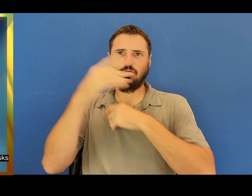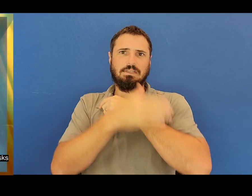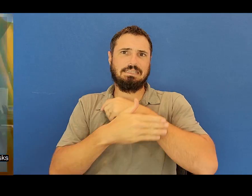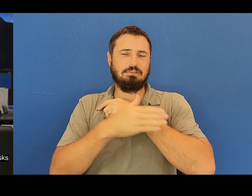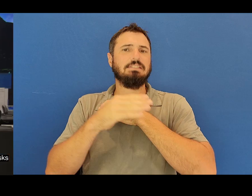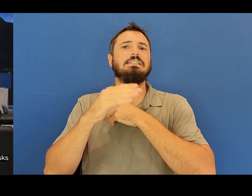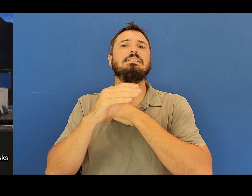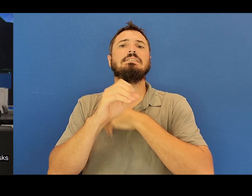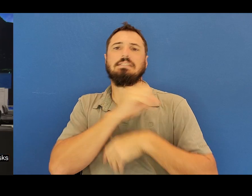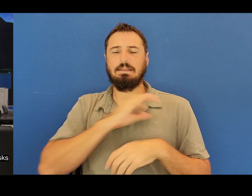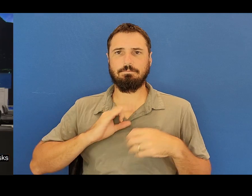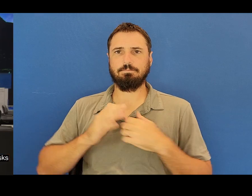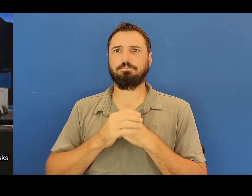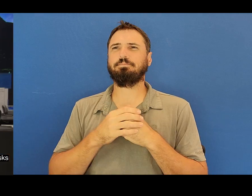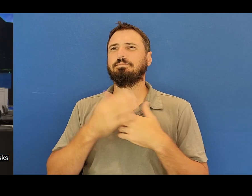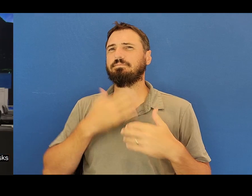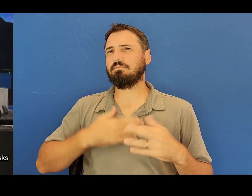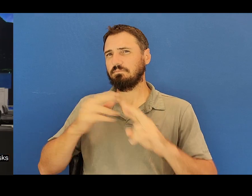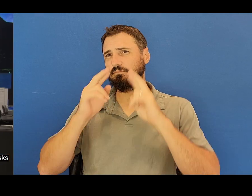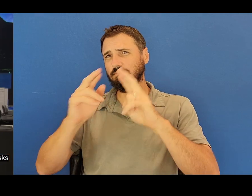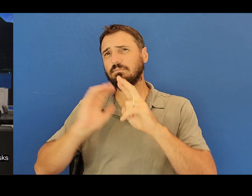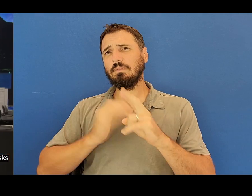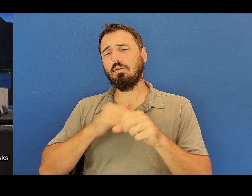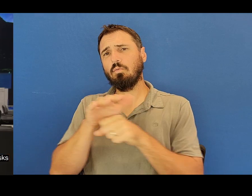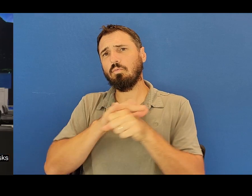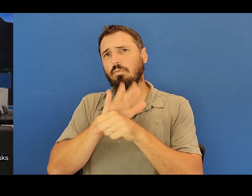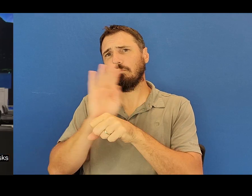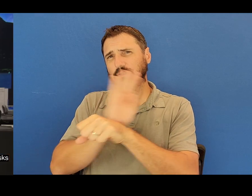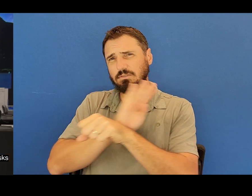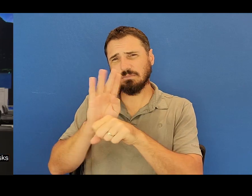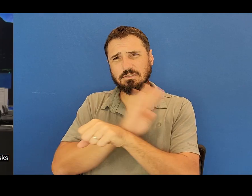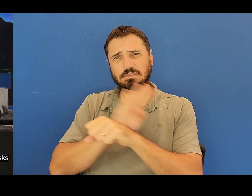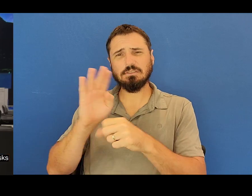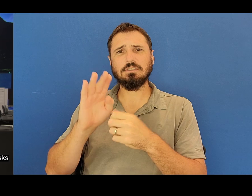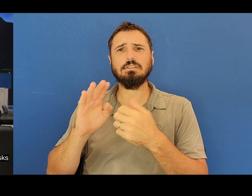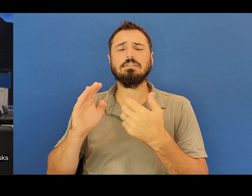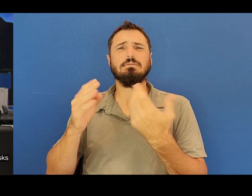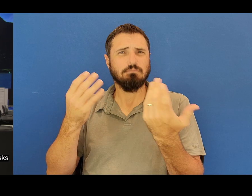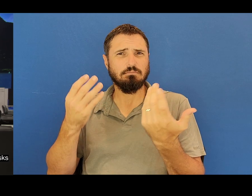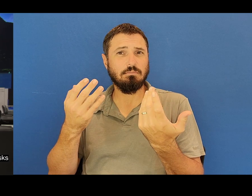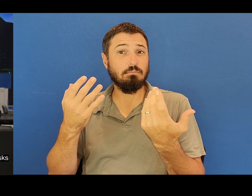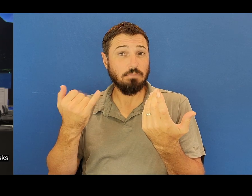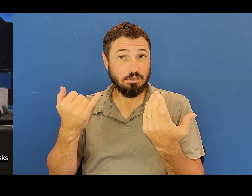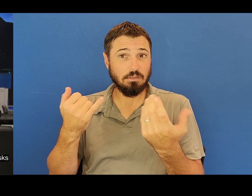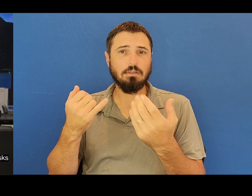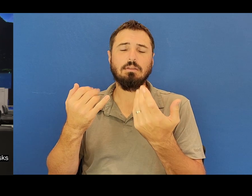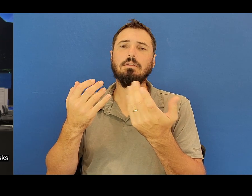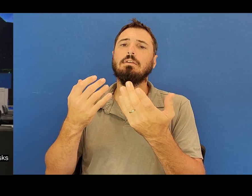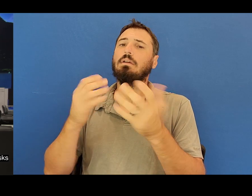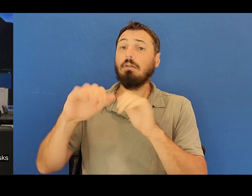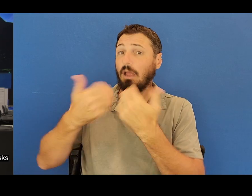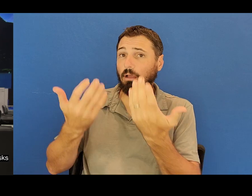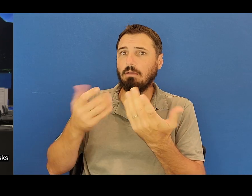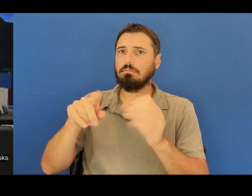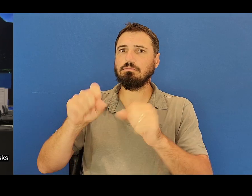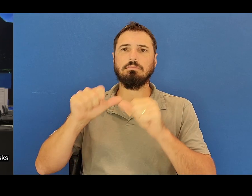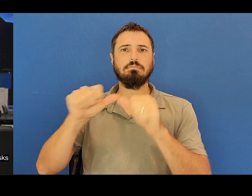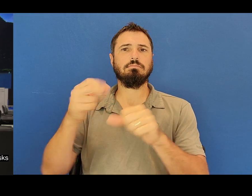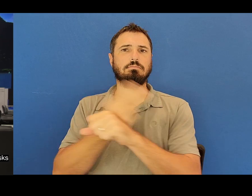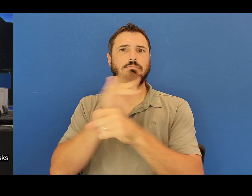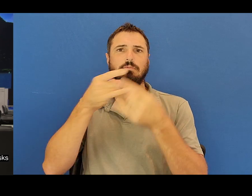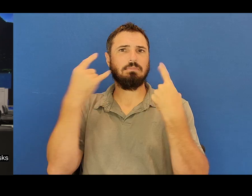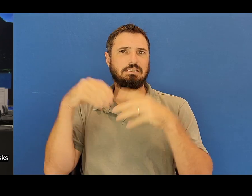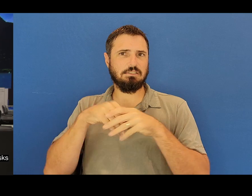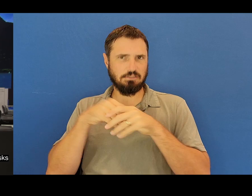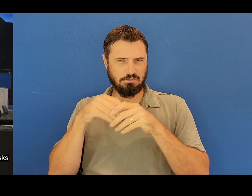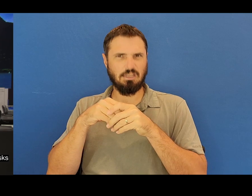Please respect our local businesses and protect one another by continuing to wear your masks indoors in any public space